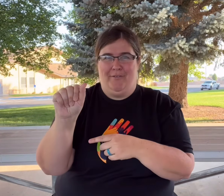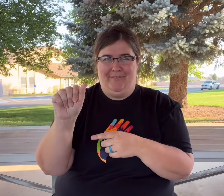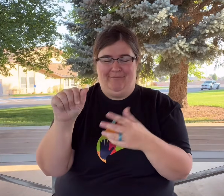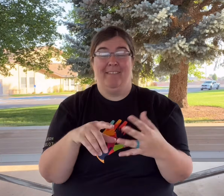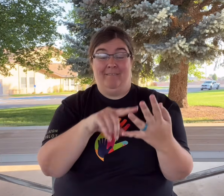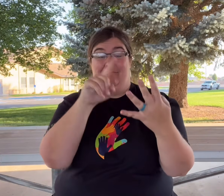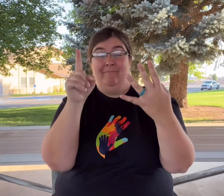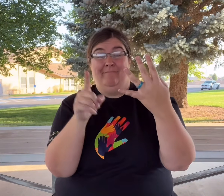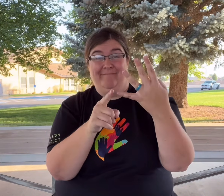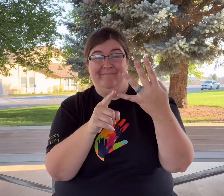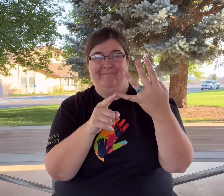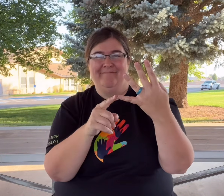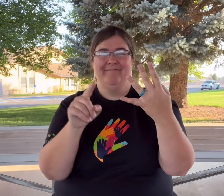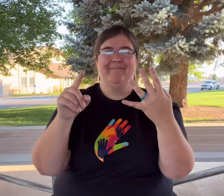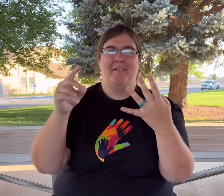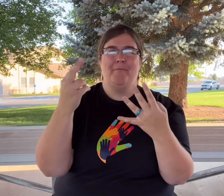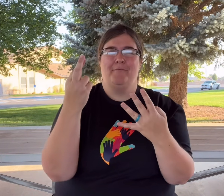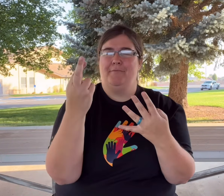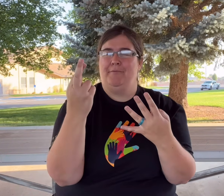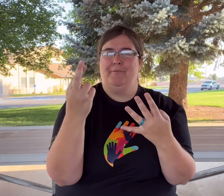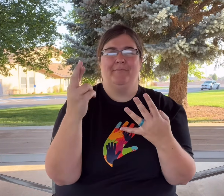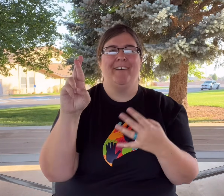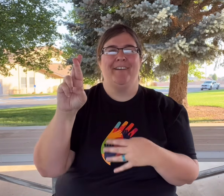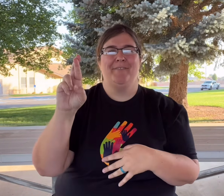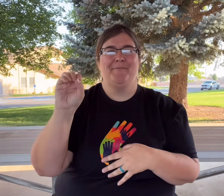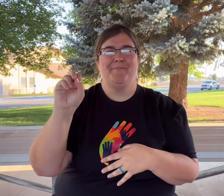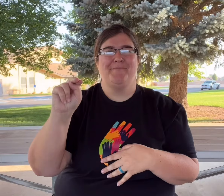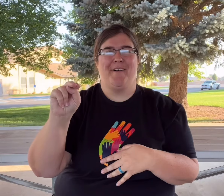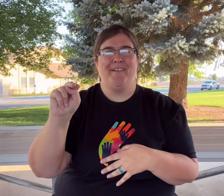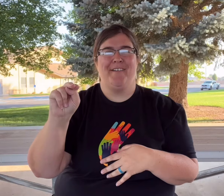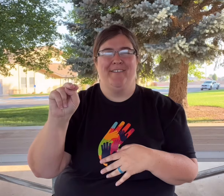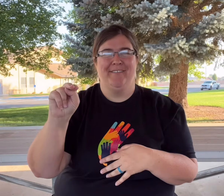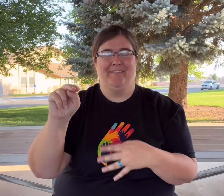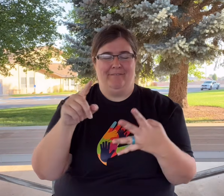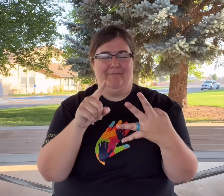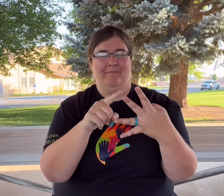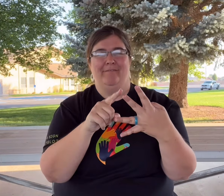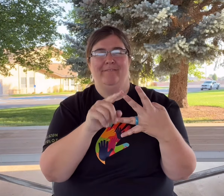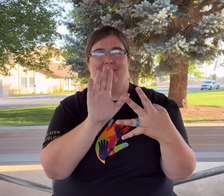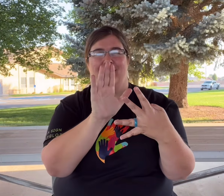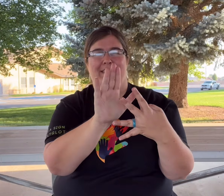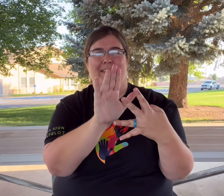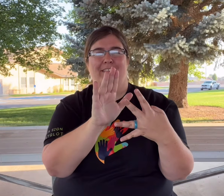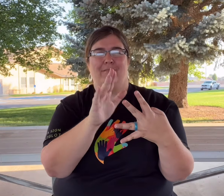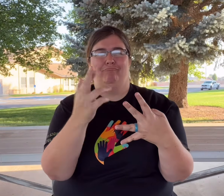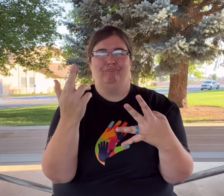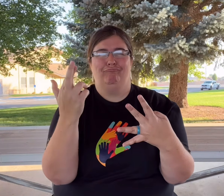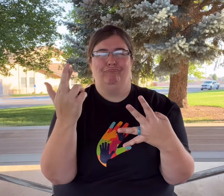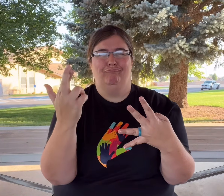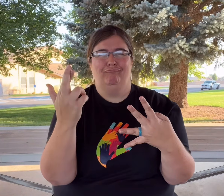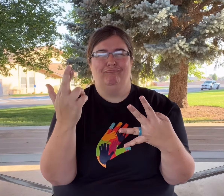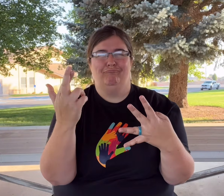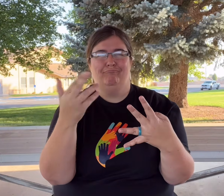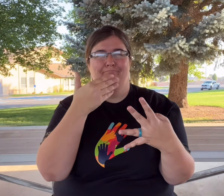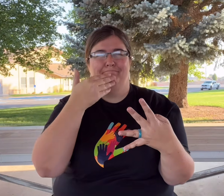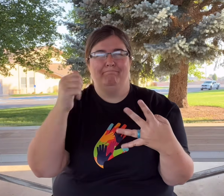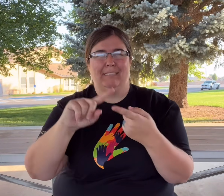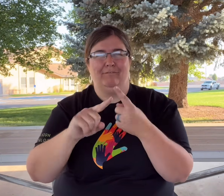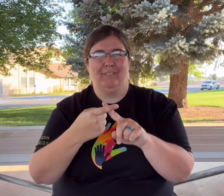Yoda. Fourth, the name sign is for Ron, as in Harry Potter's best friend, which is also the ASL sign for